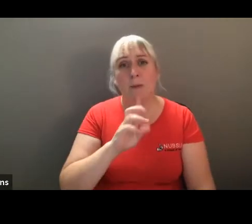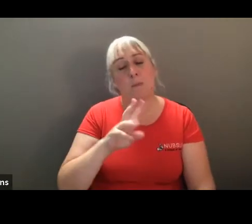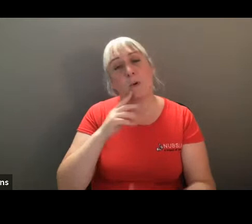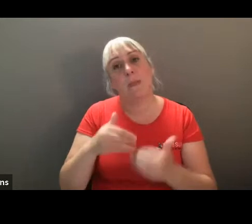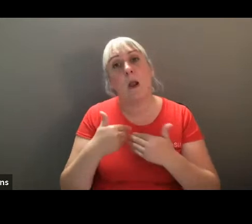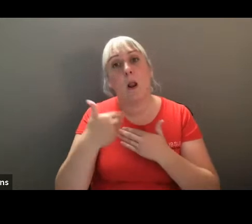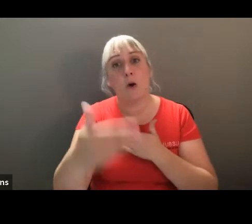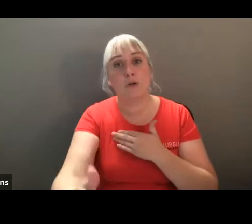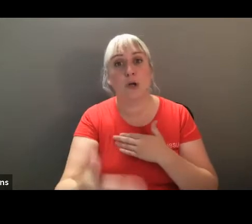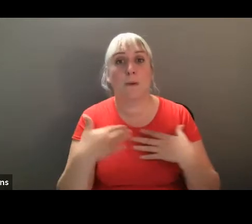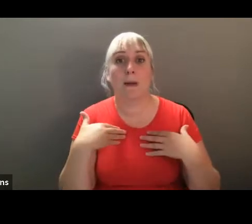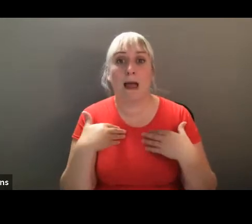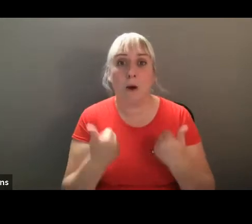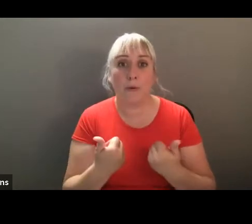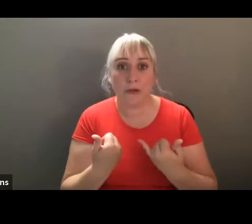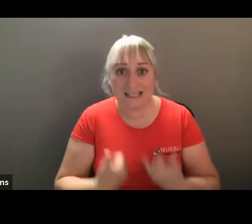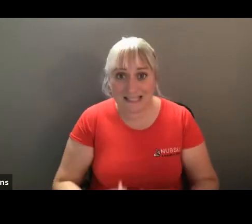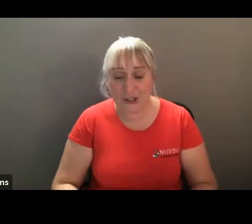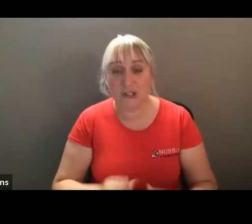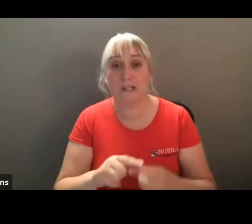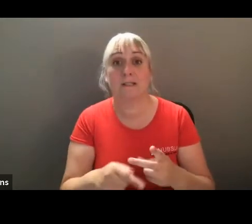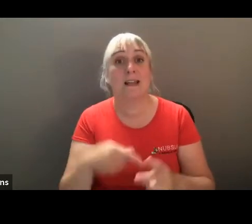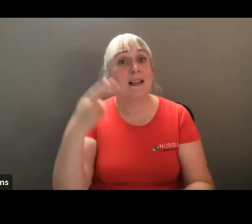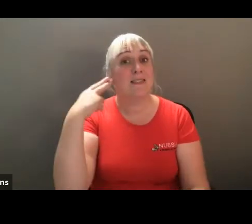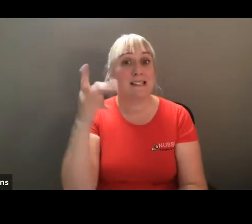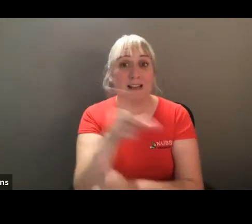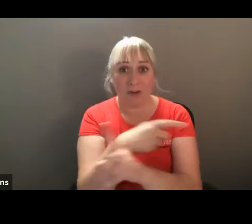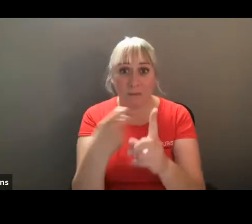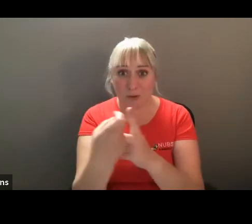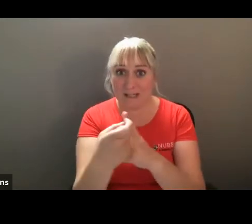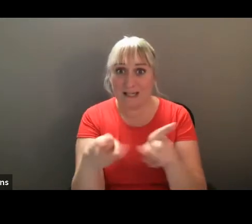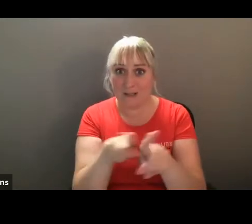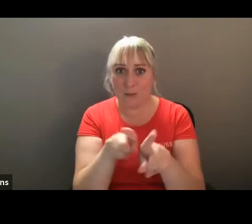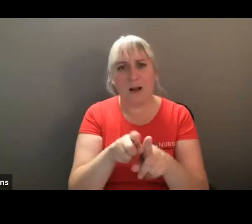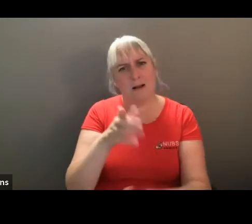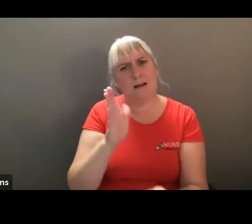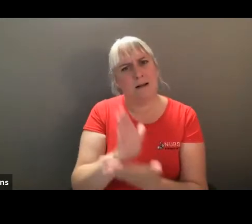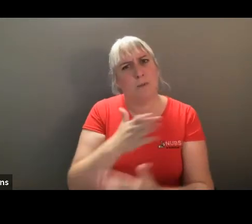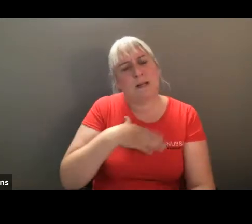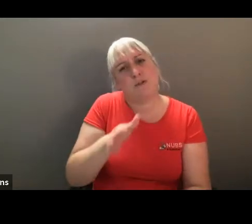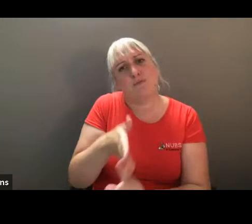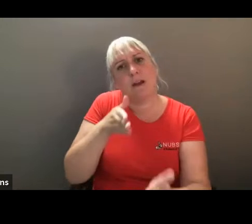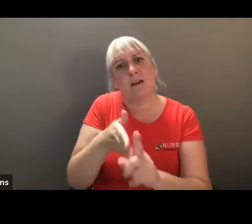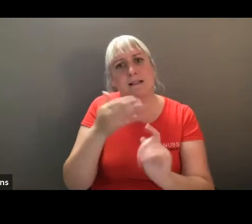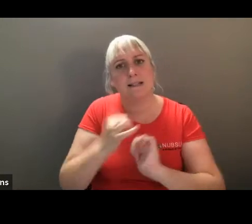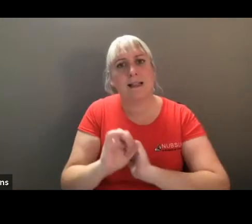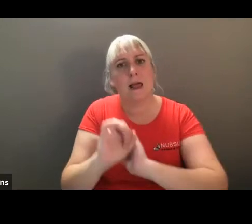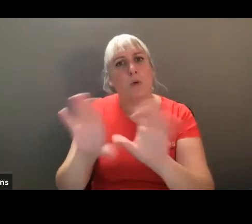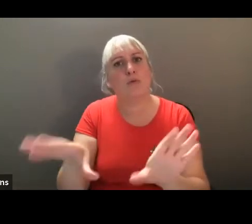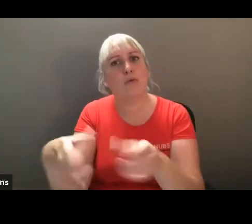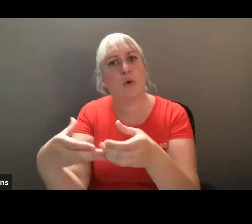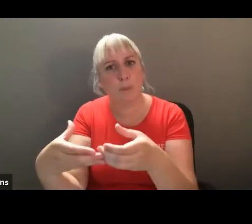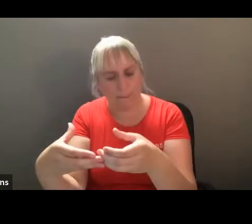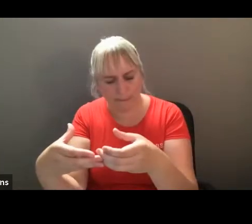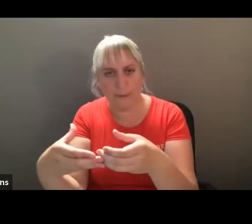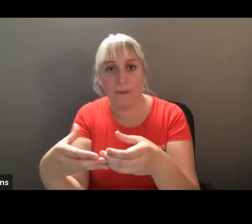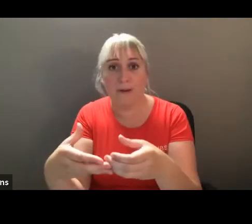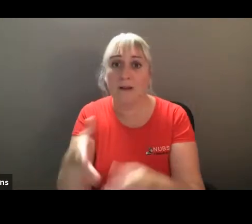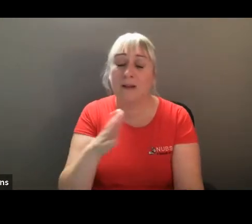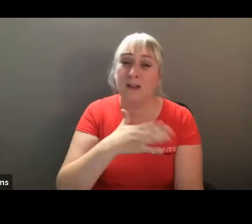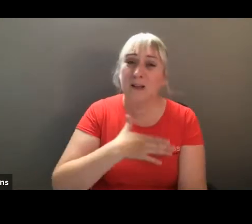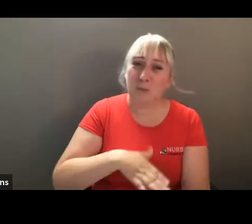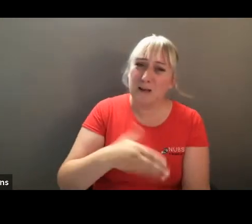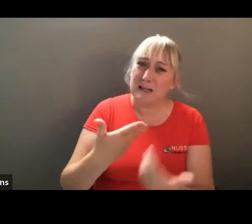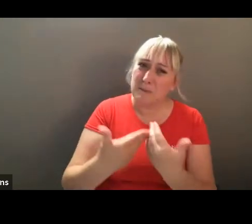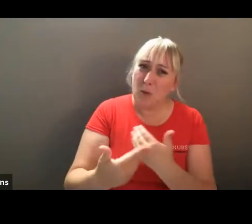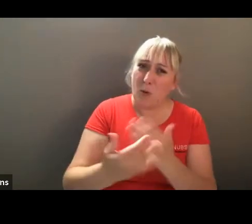changes. The deaf community should be recognised as its own group. There needs to be more awareness of different types of